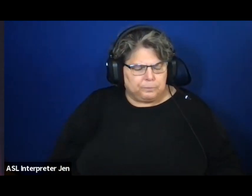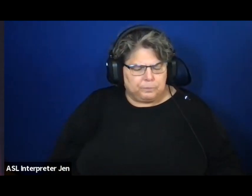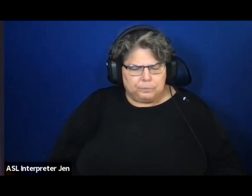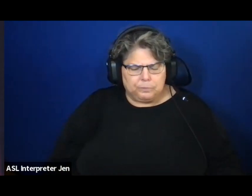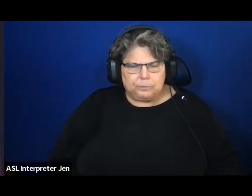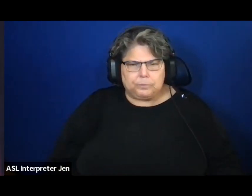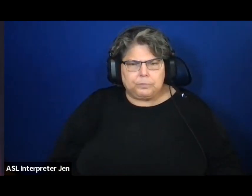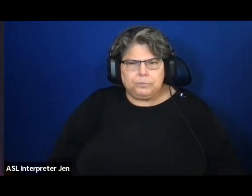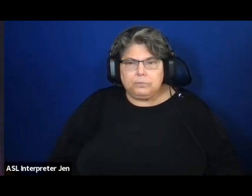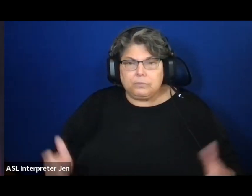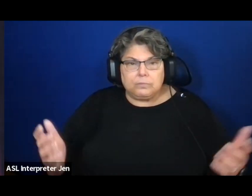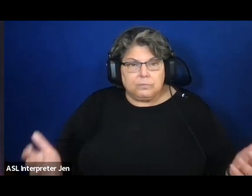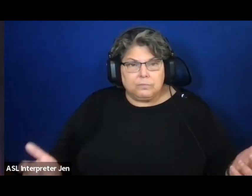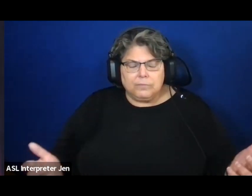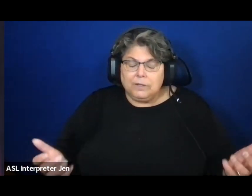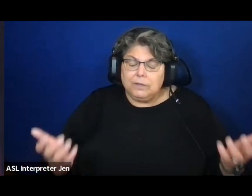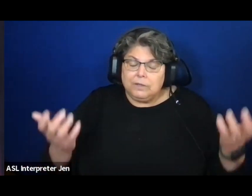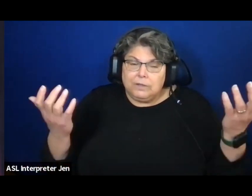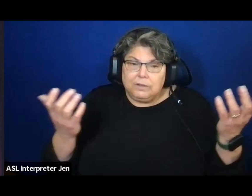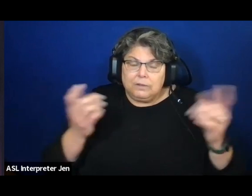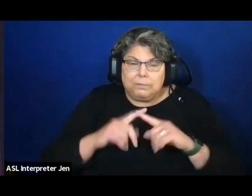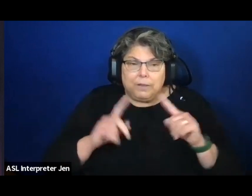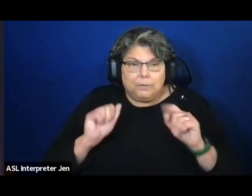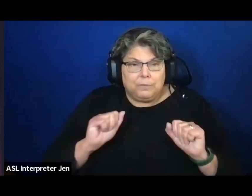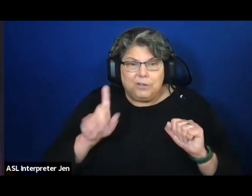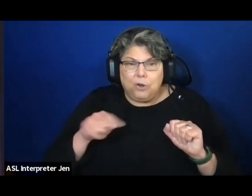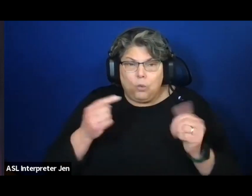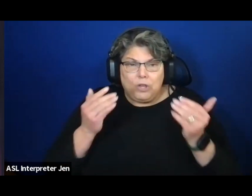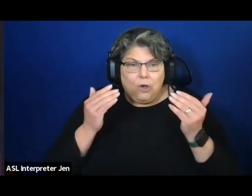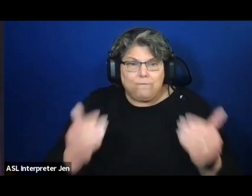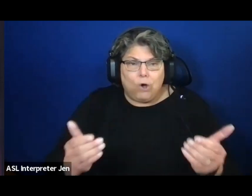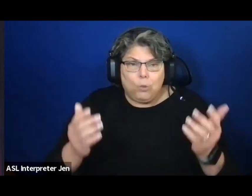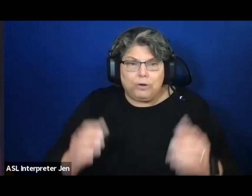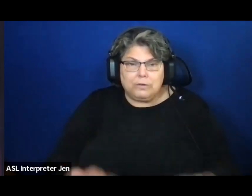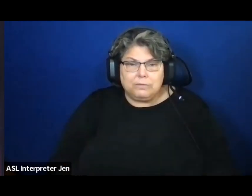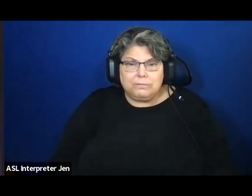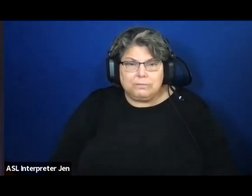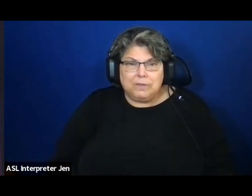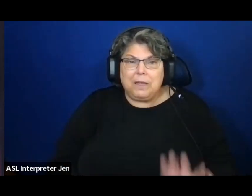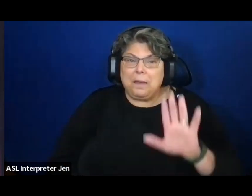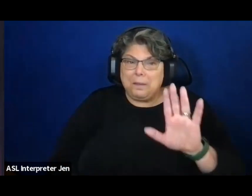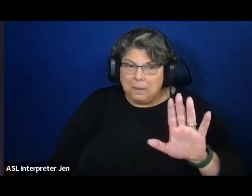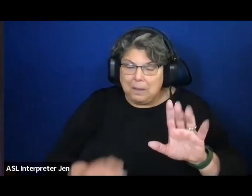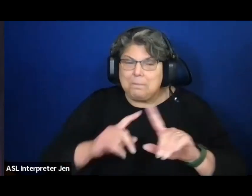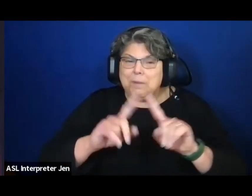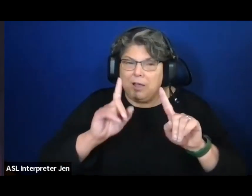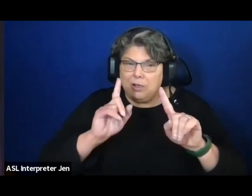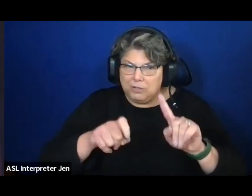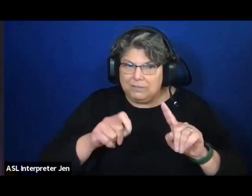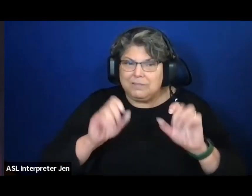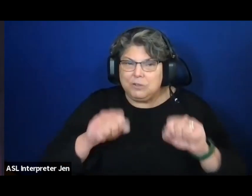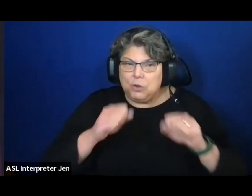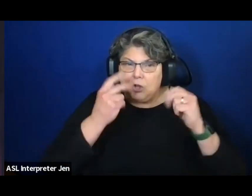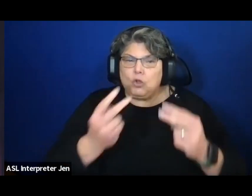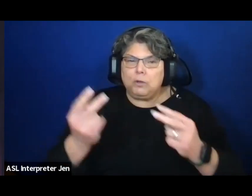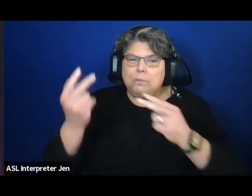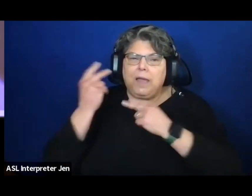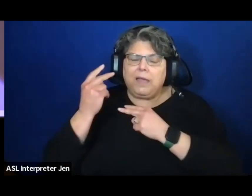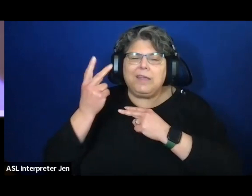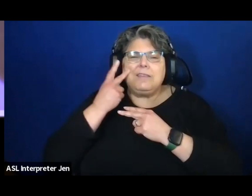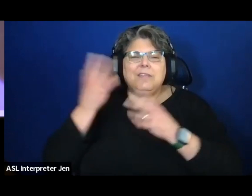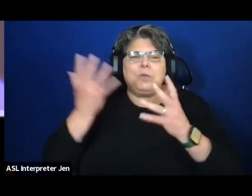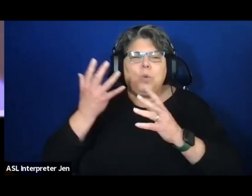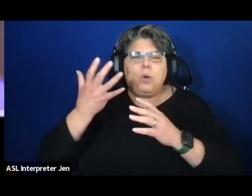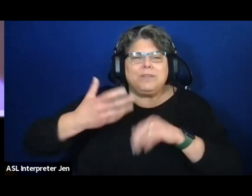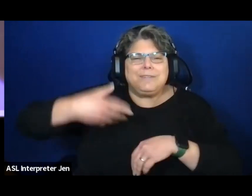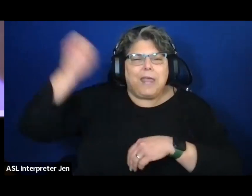We just can't go forward. Are you with me? We got to look backwards and think about what was taken away, what was